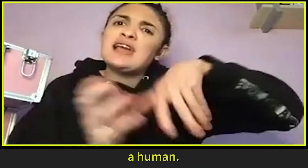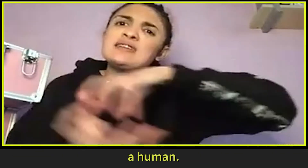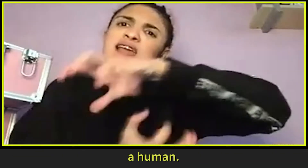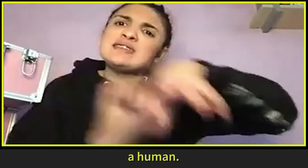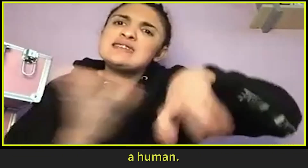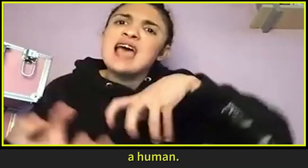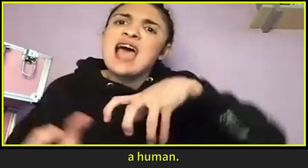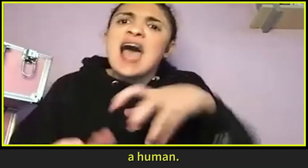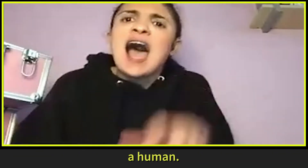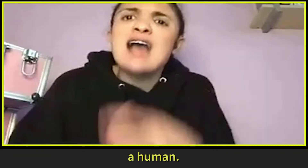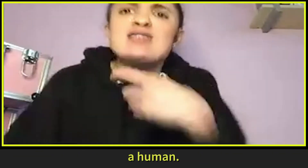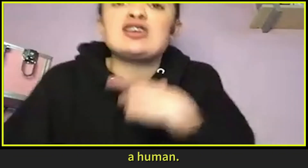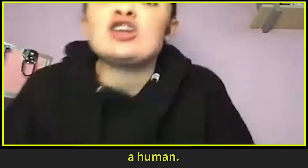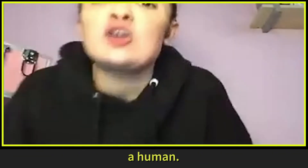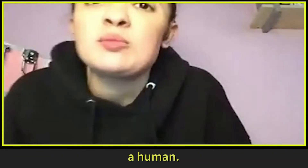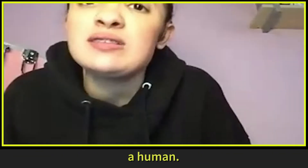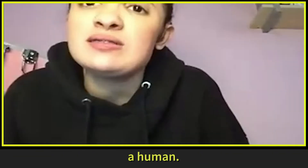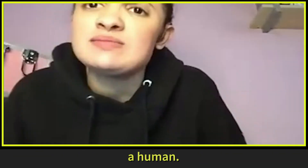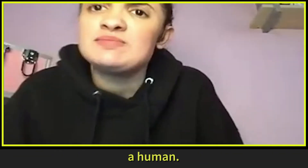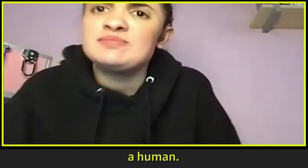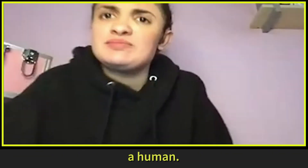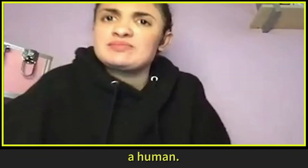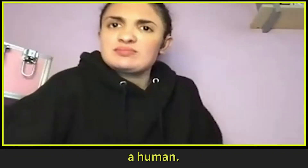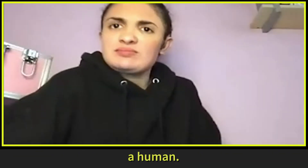complicated as a human.